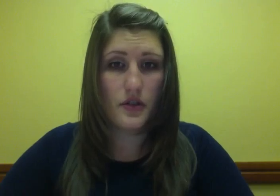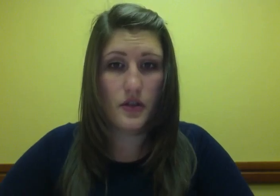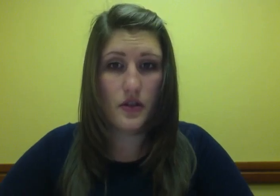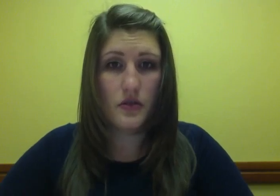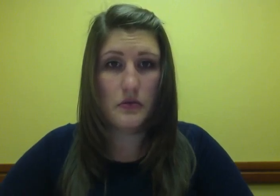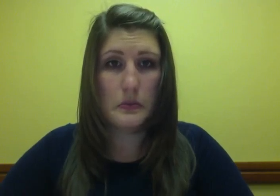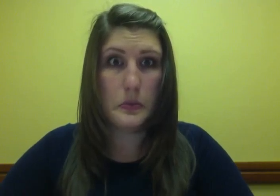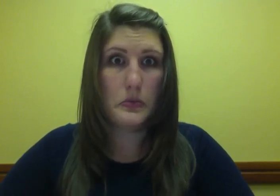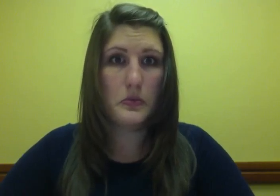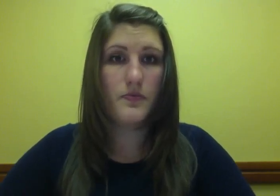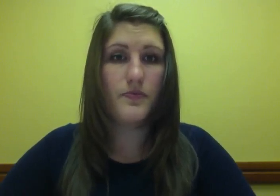so?